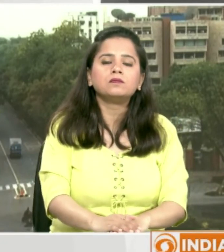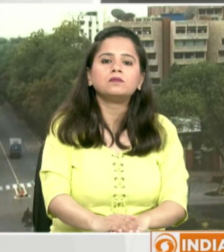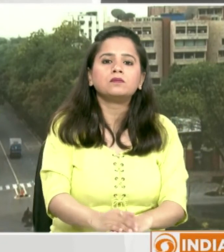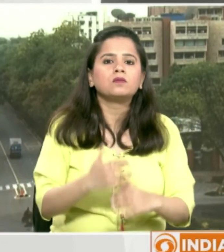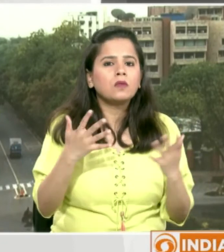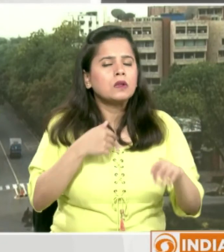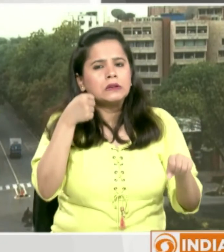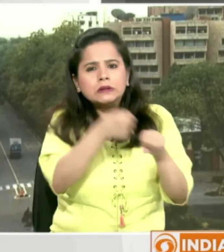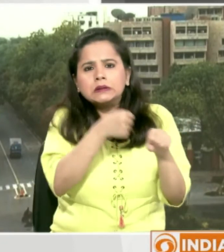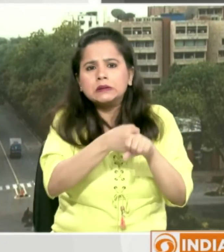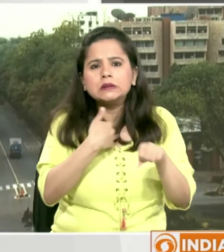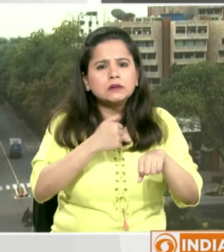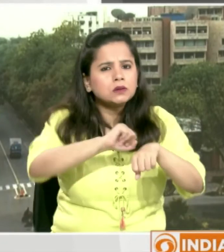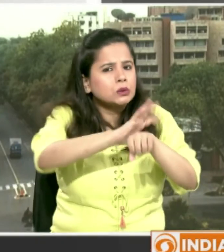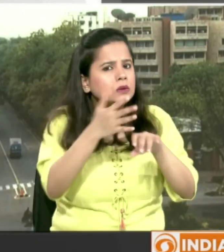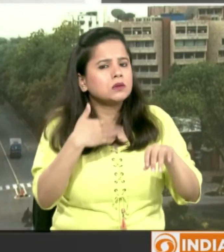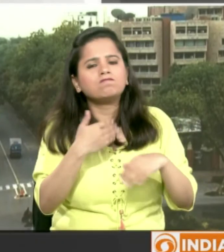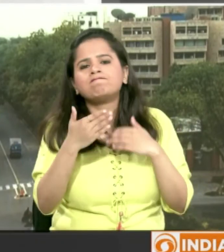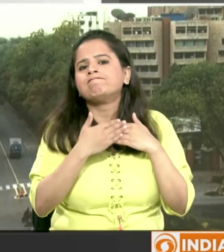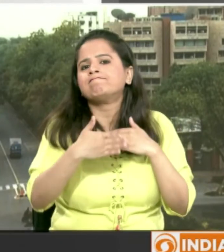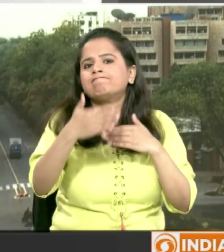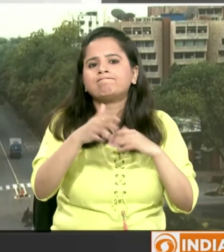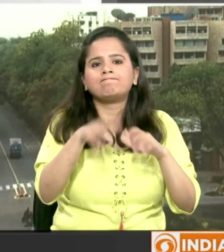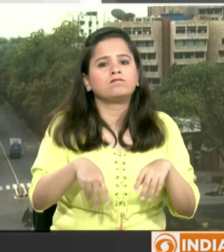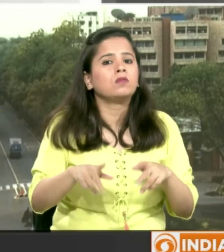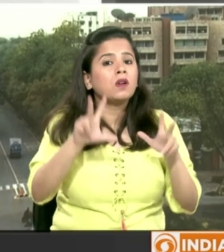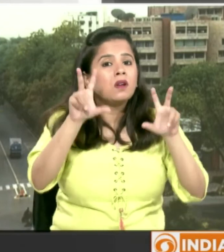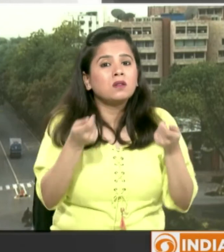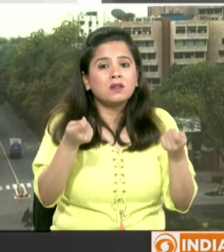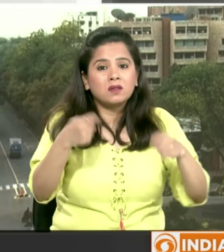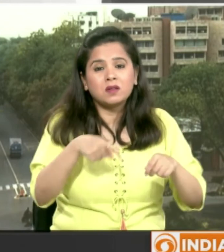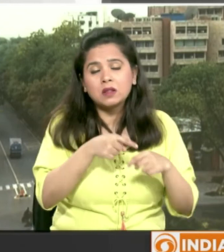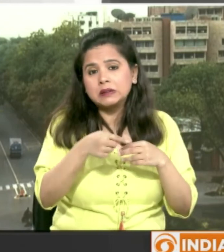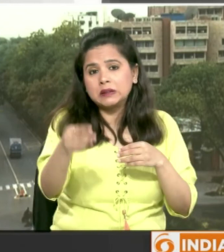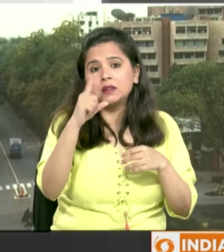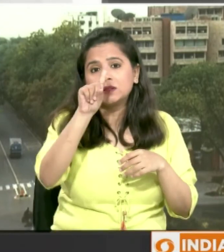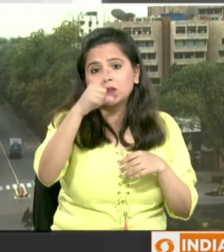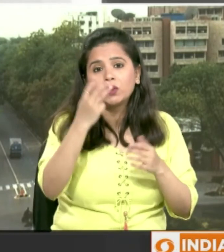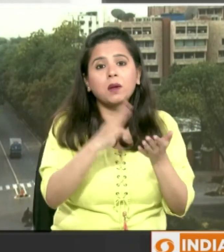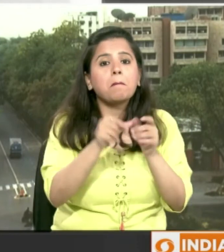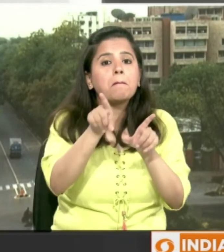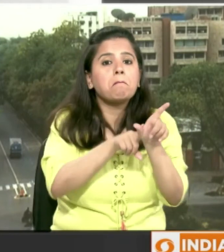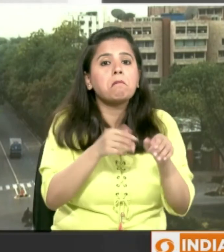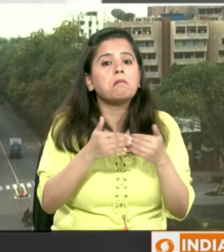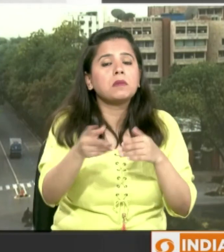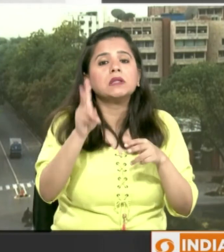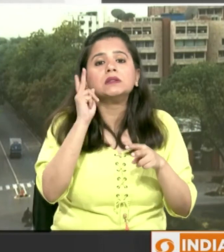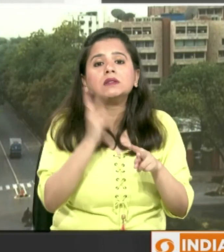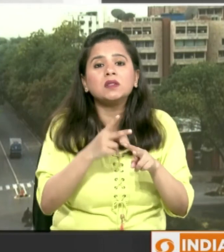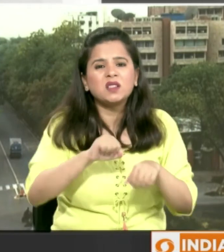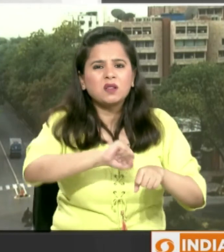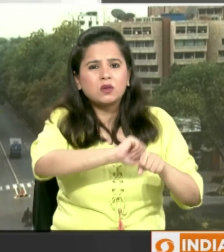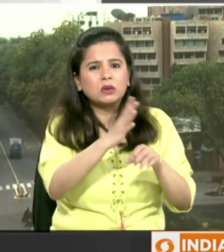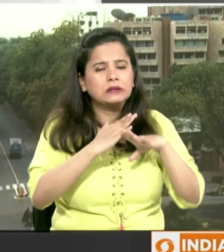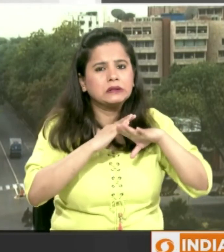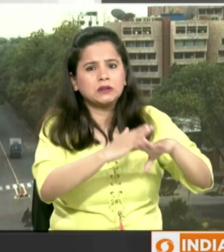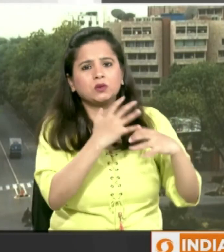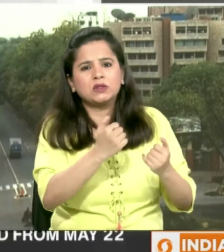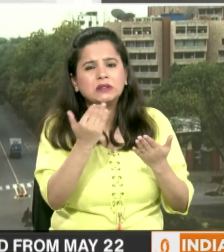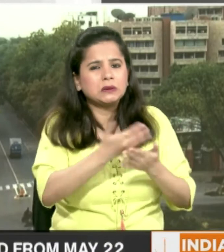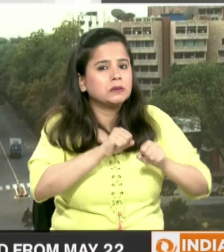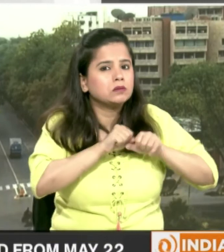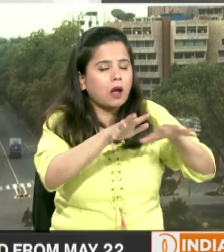As the battle against the COVID-19 continues, the lockdown stands till the 17th of May in the country to combat the virus and prevent its